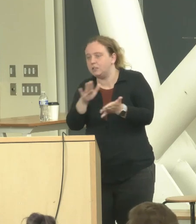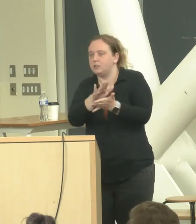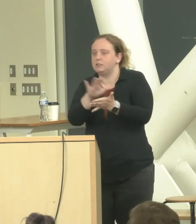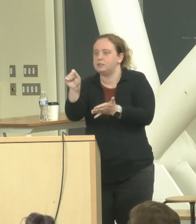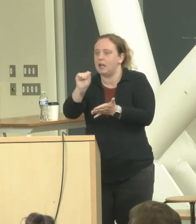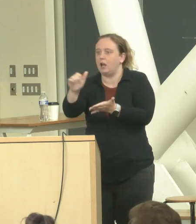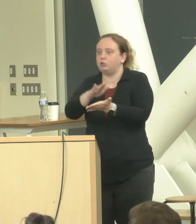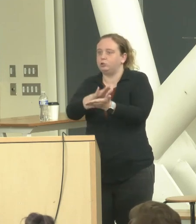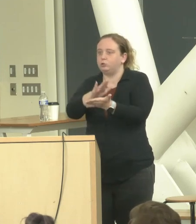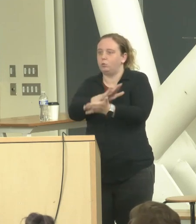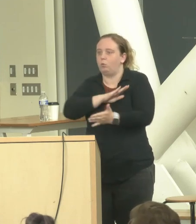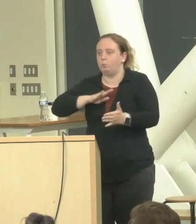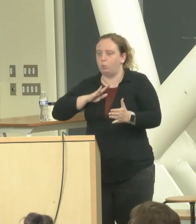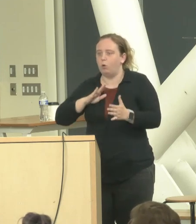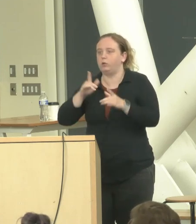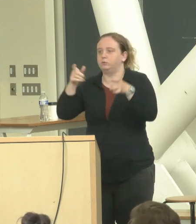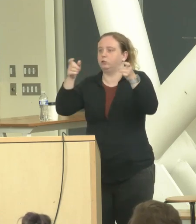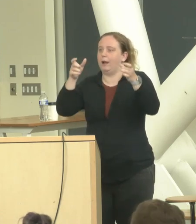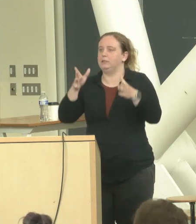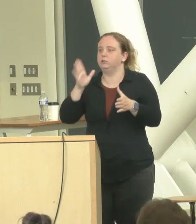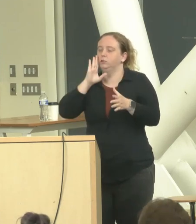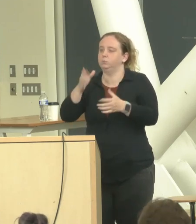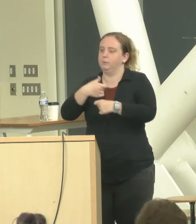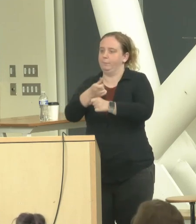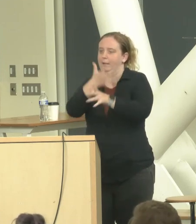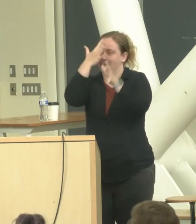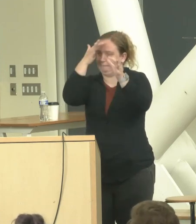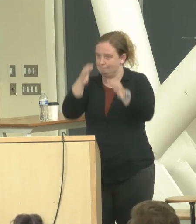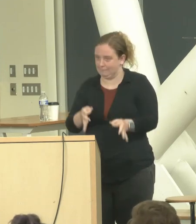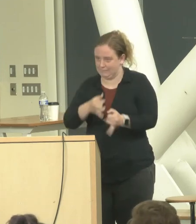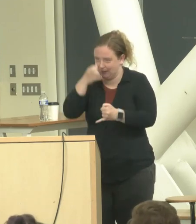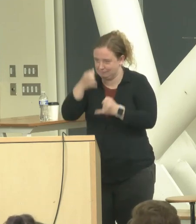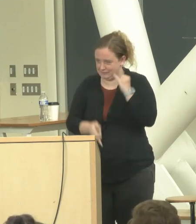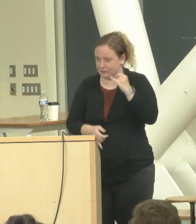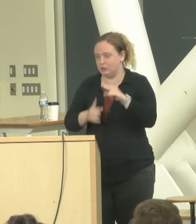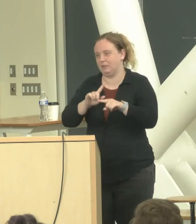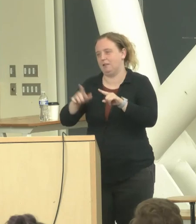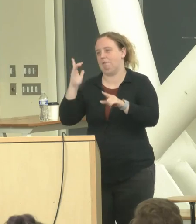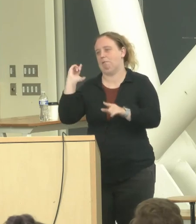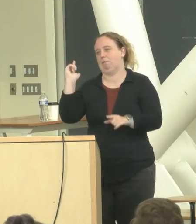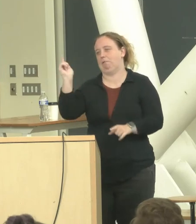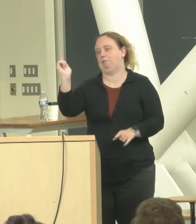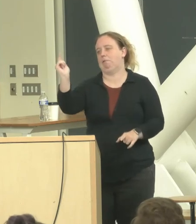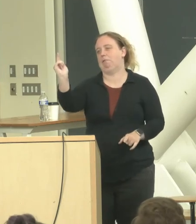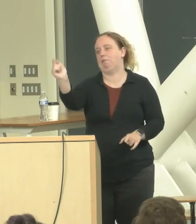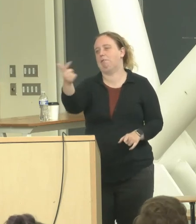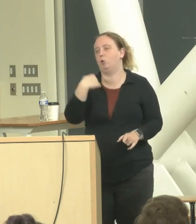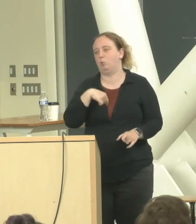pretty far down the road. We're just really starting to tee this up.